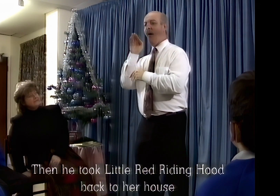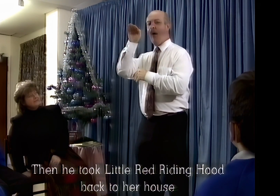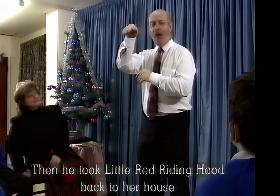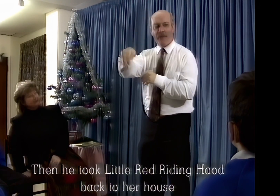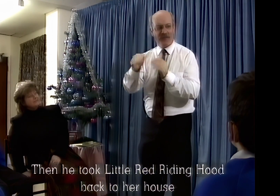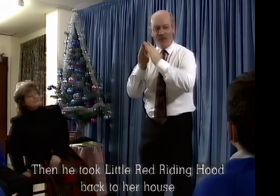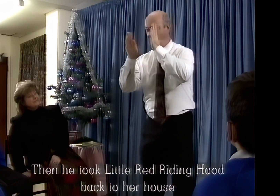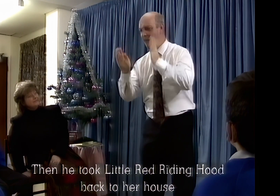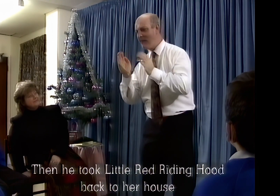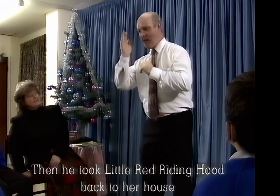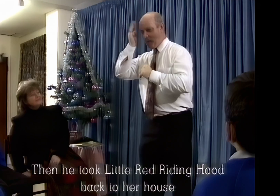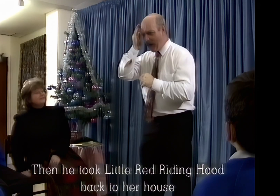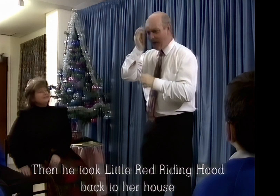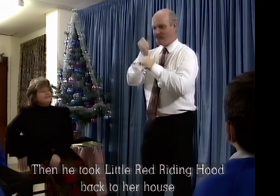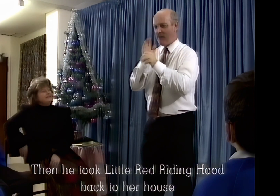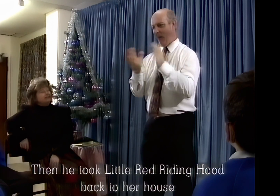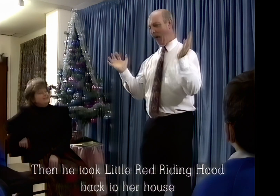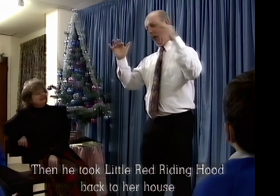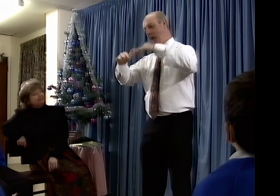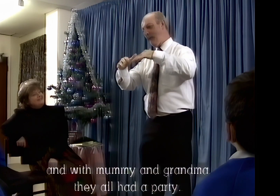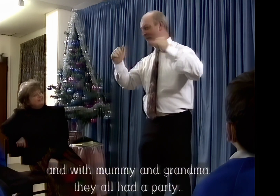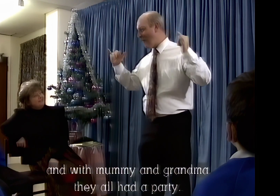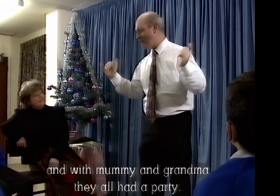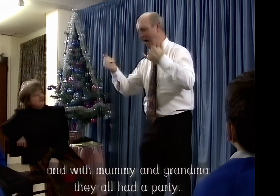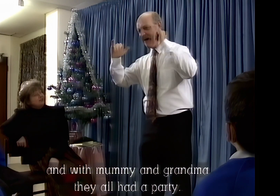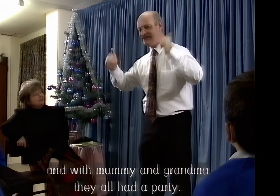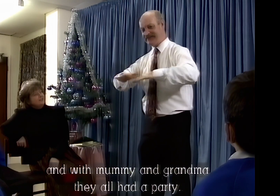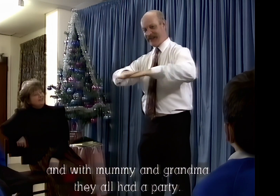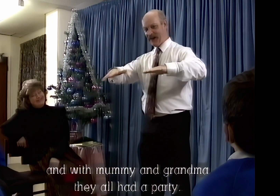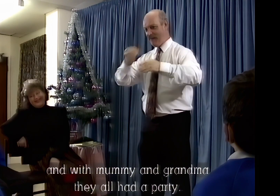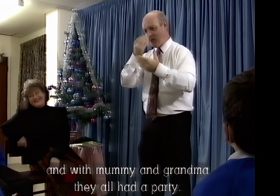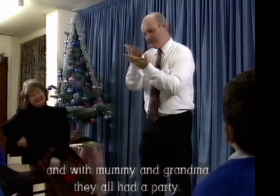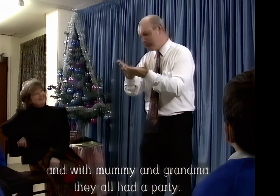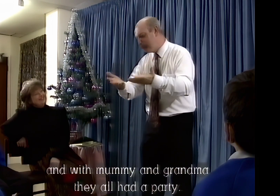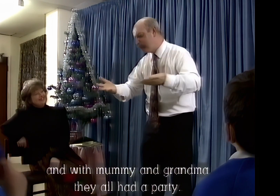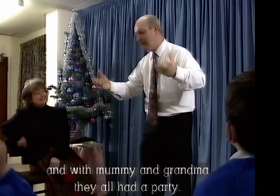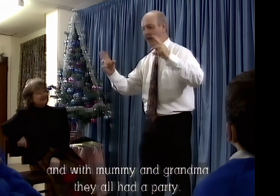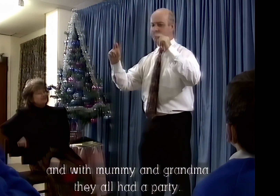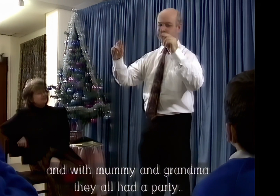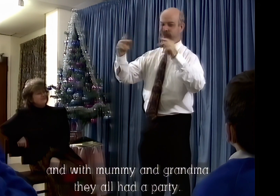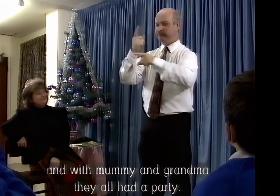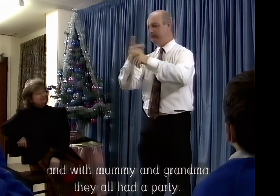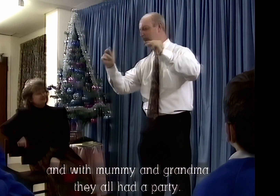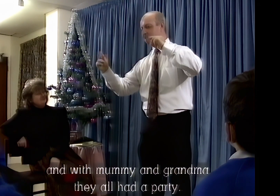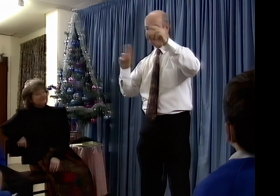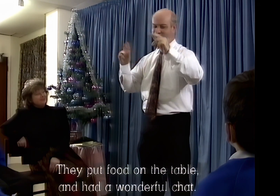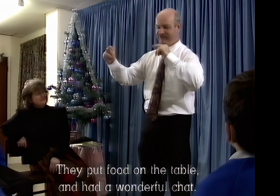Then he went with Little Red Riding Hood back to her house. And with Mummy and Grandma, they all had a party. They laid some food on the table and